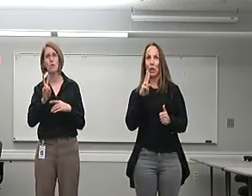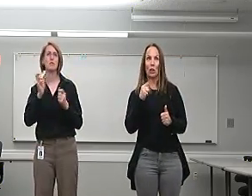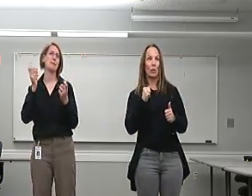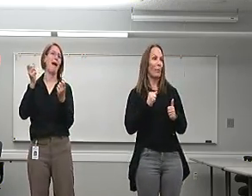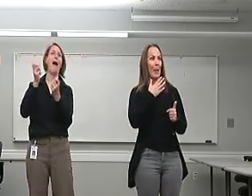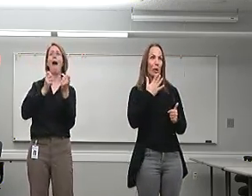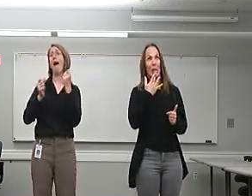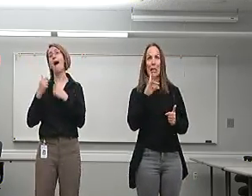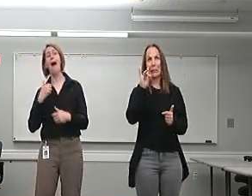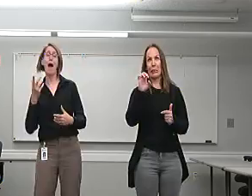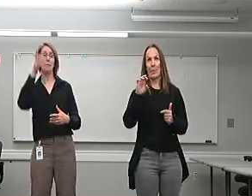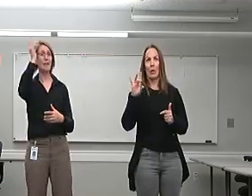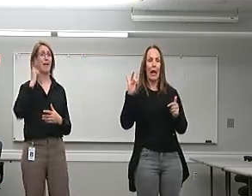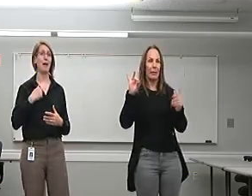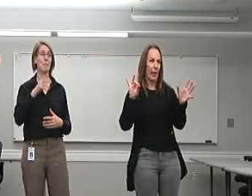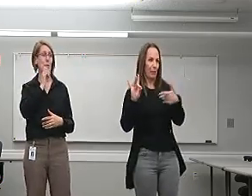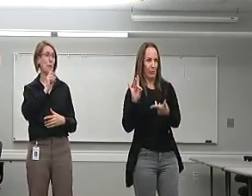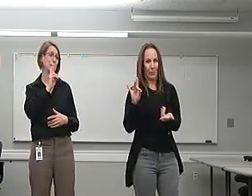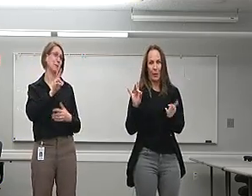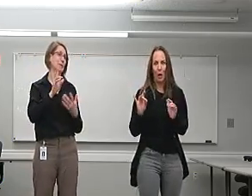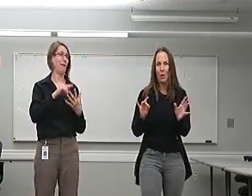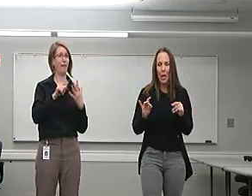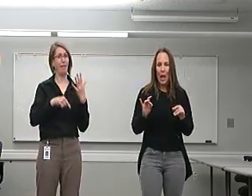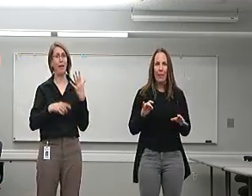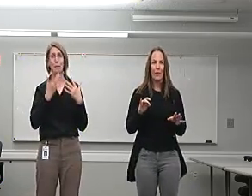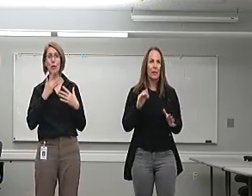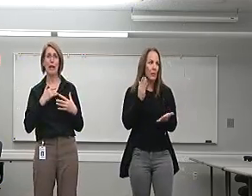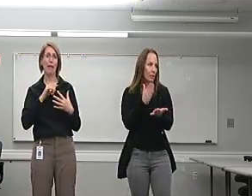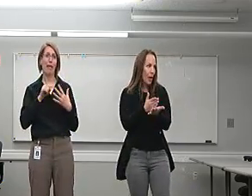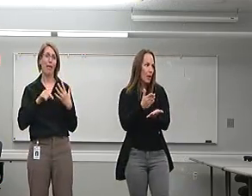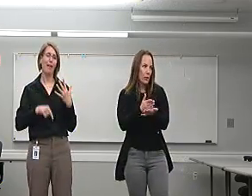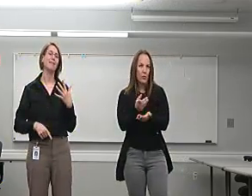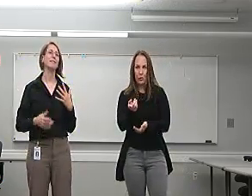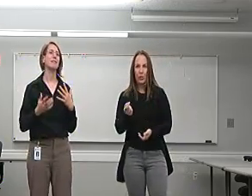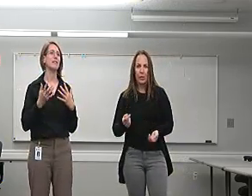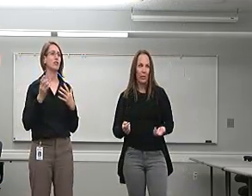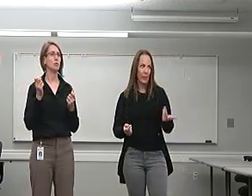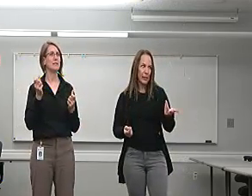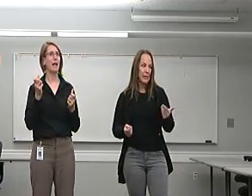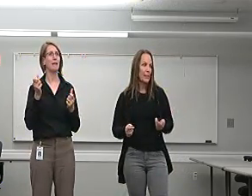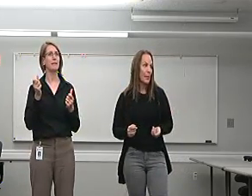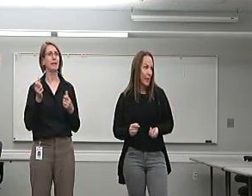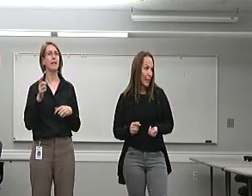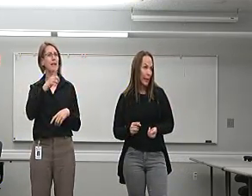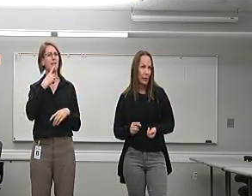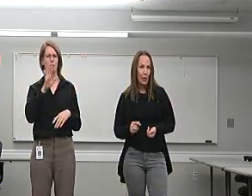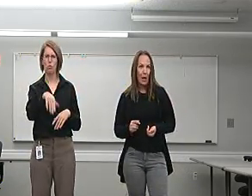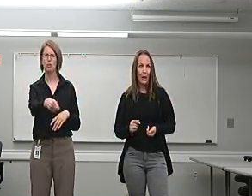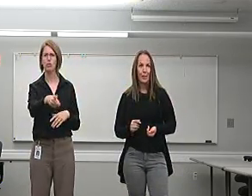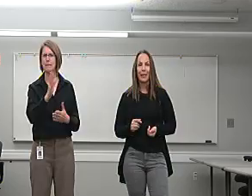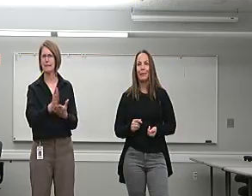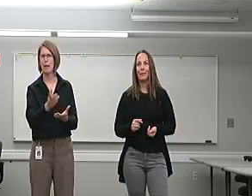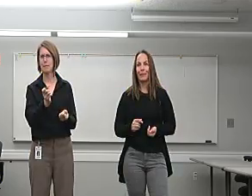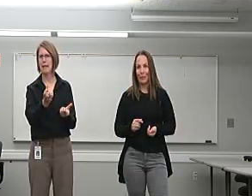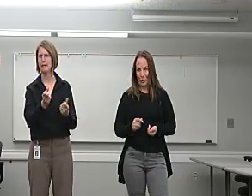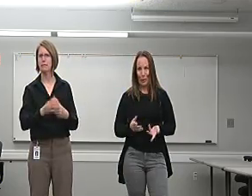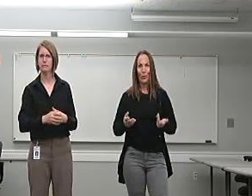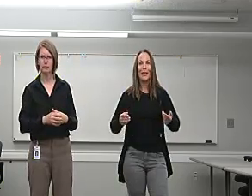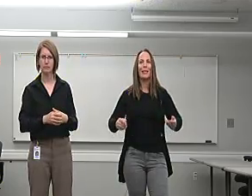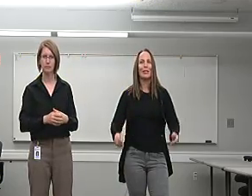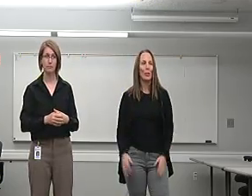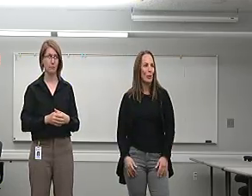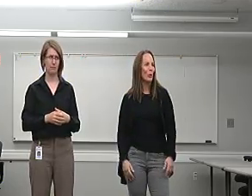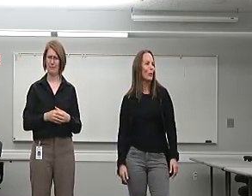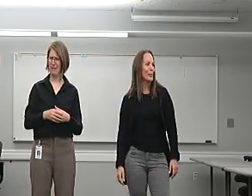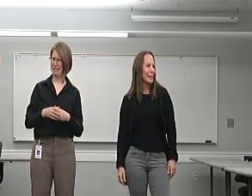is December 8th, and they said, Leah needs to stop signing. And I said, you tell a 2-year-old to